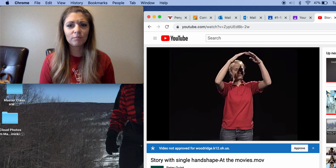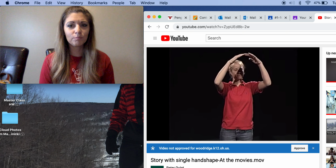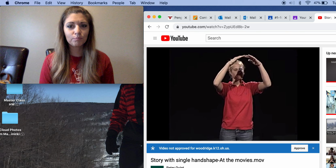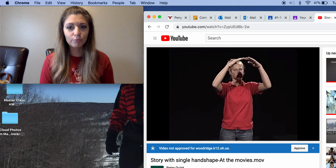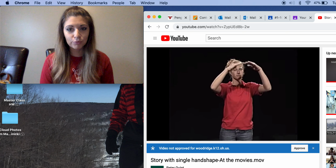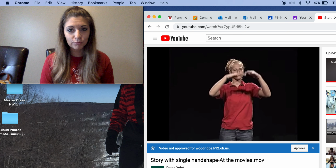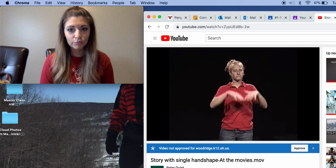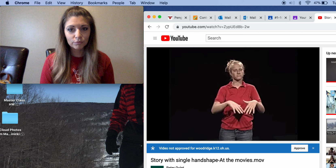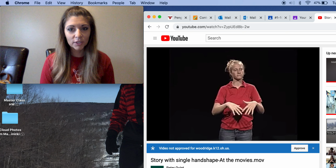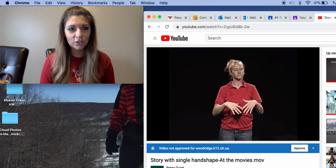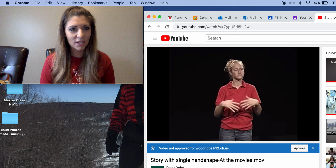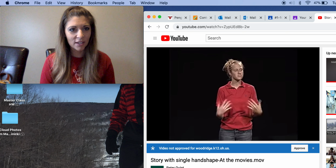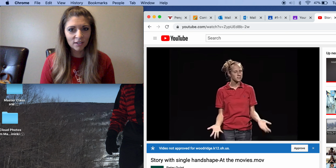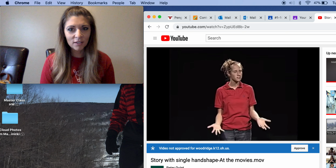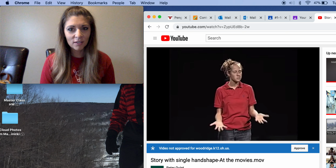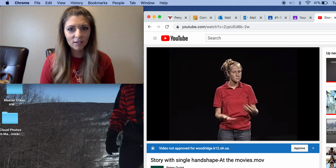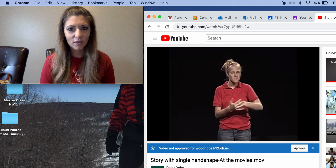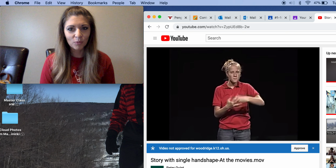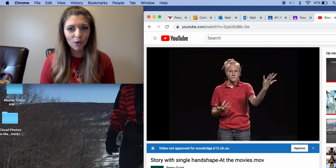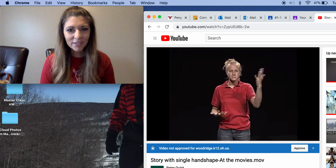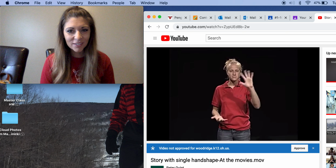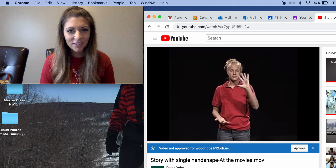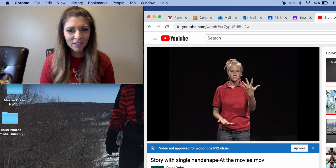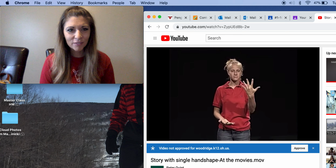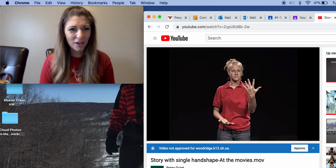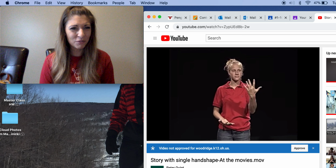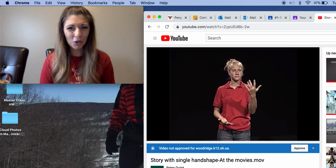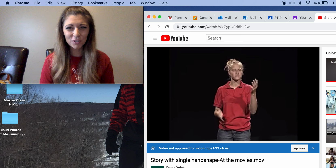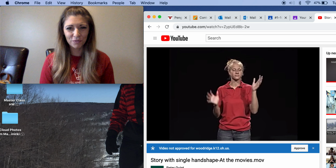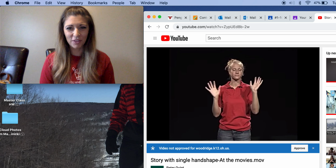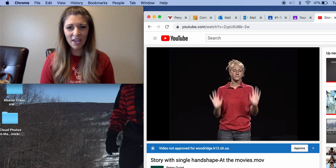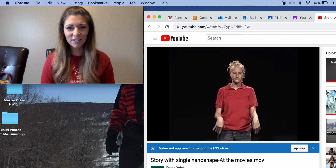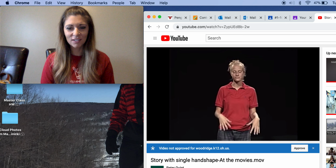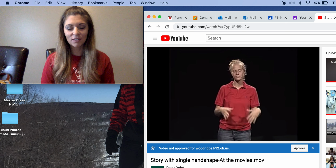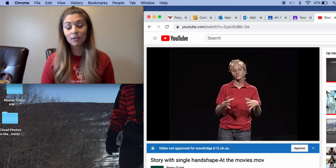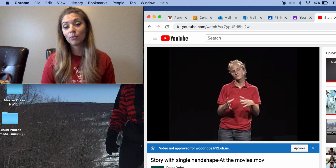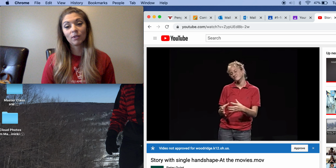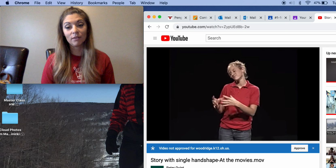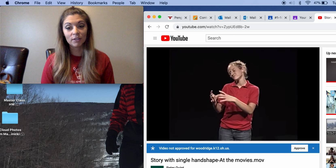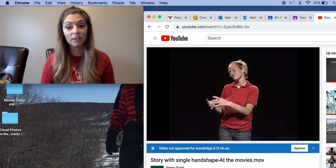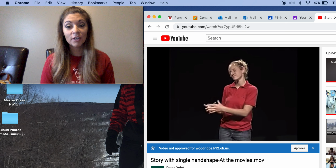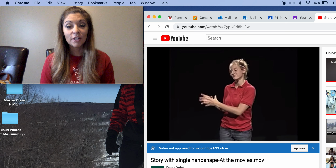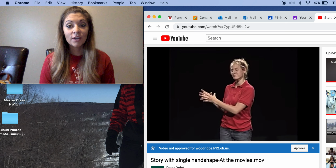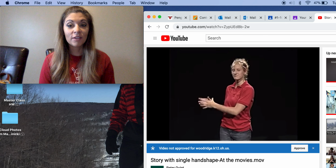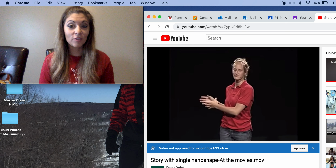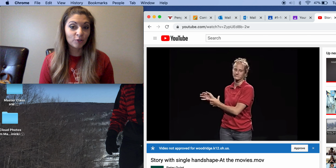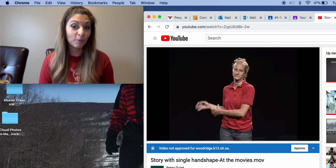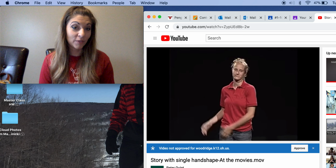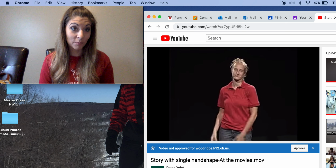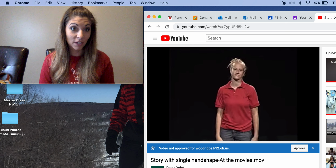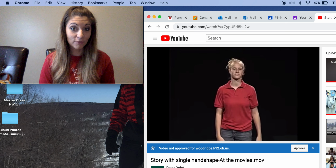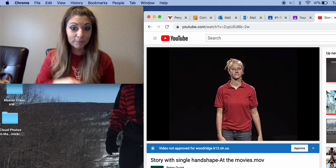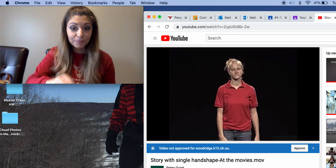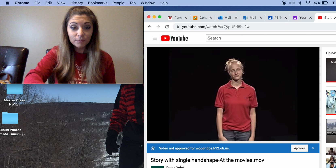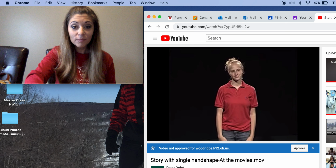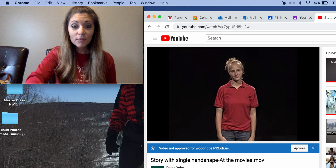and it just ended. What? $5 for that? Whatever. And then the group